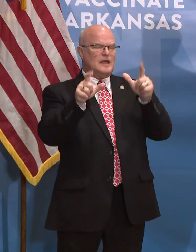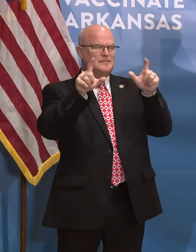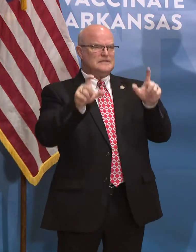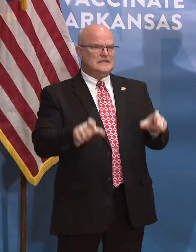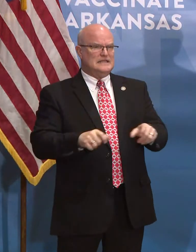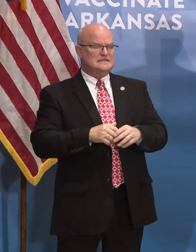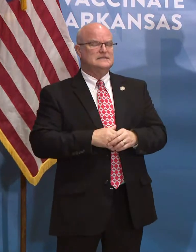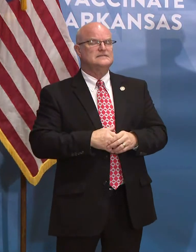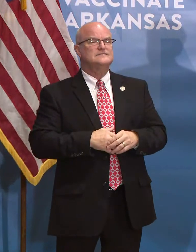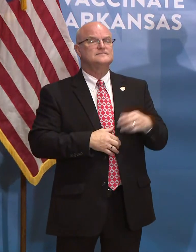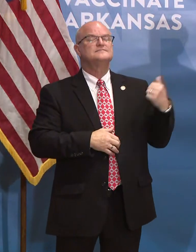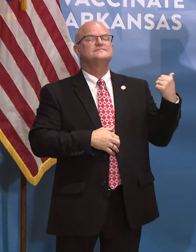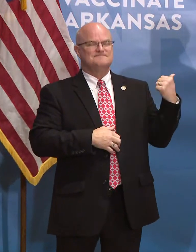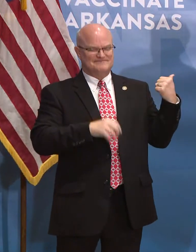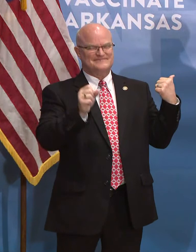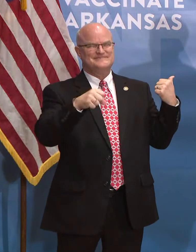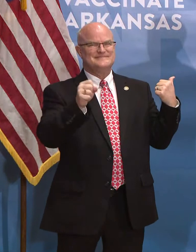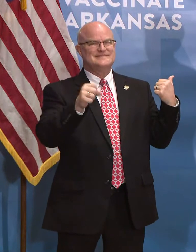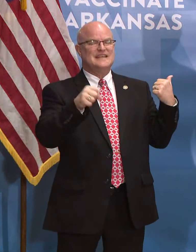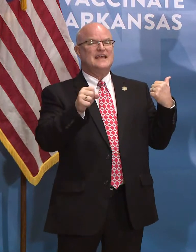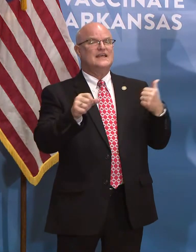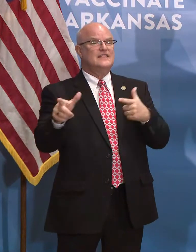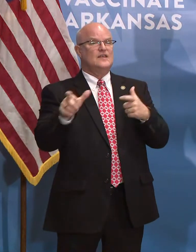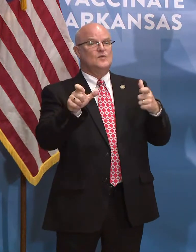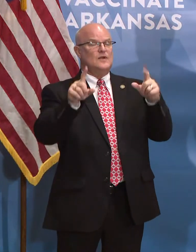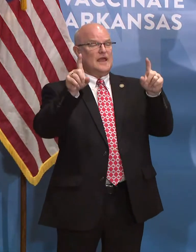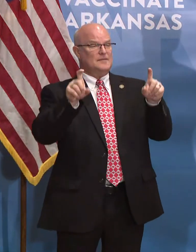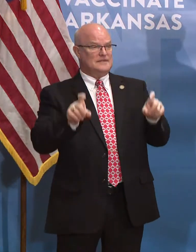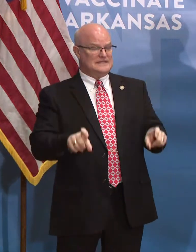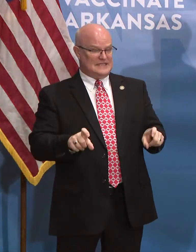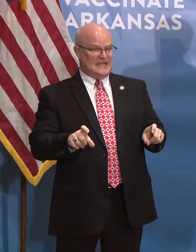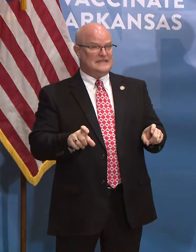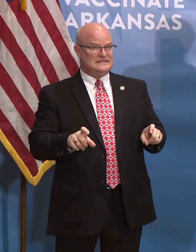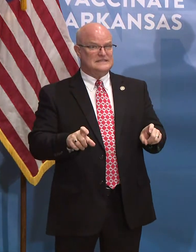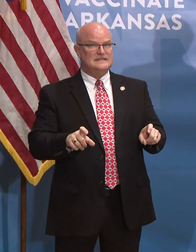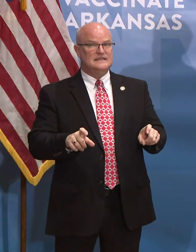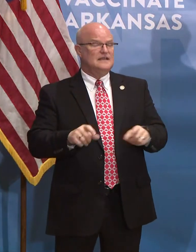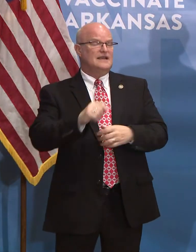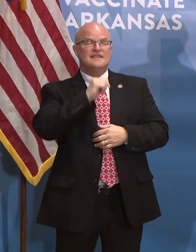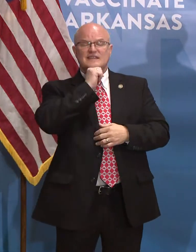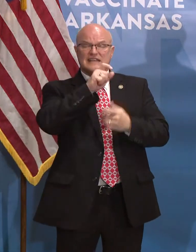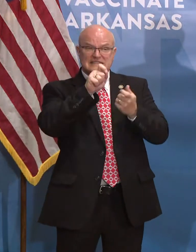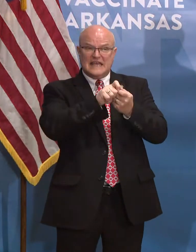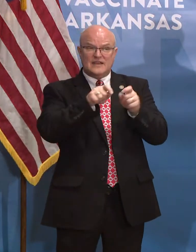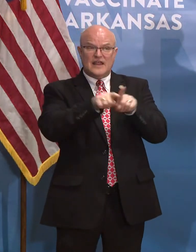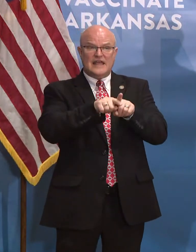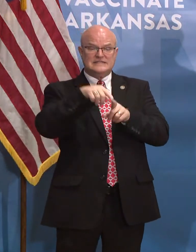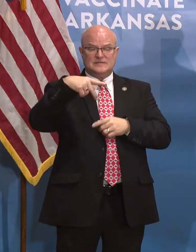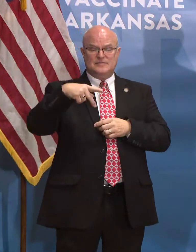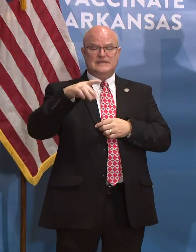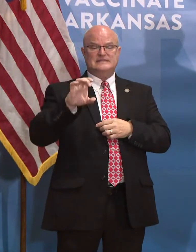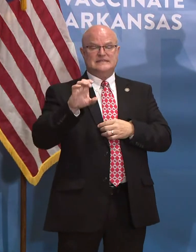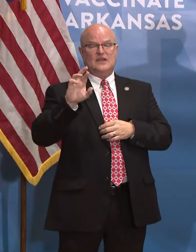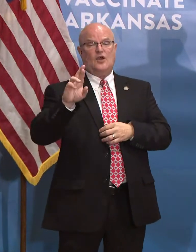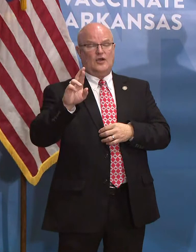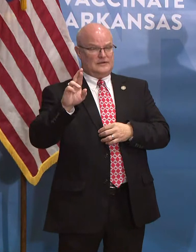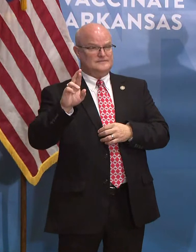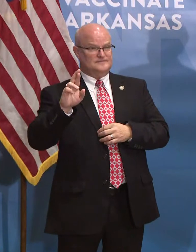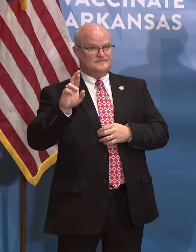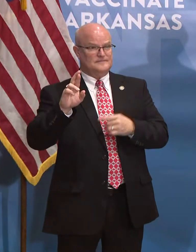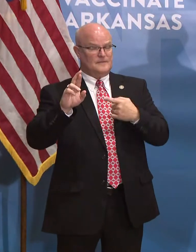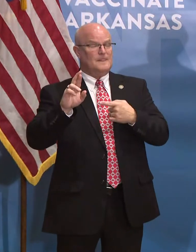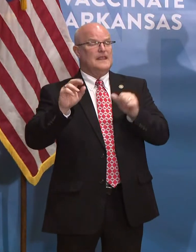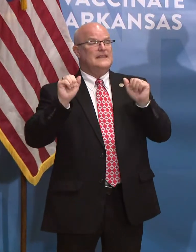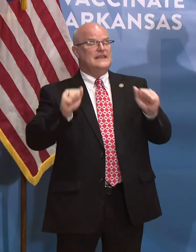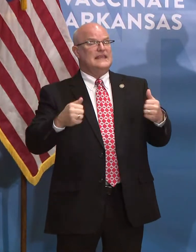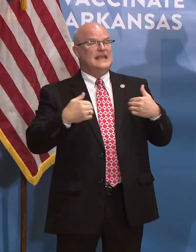tests? Yes, the rapid tests are not as accurate as a PCR test, and they